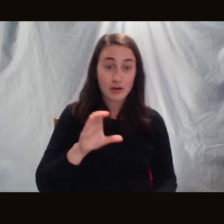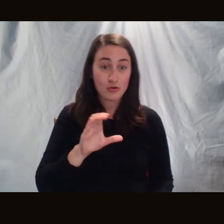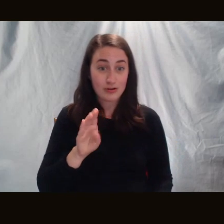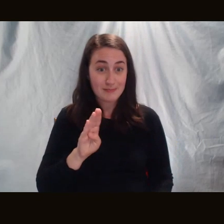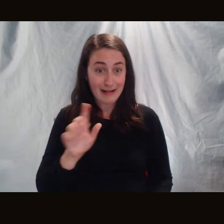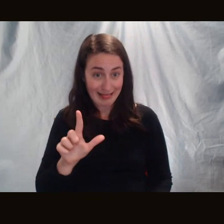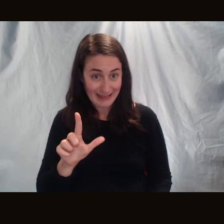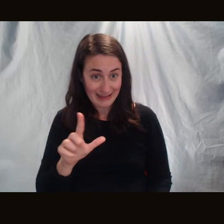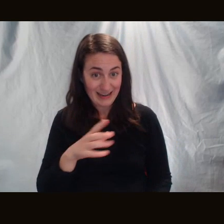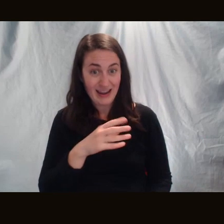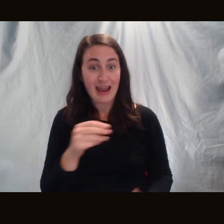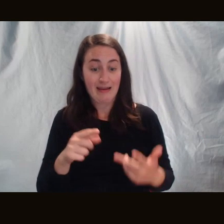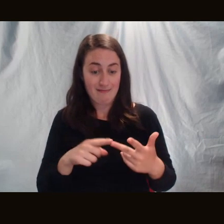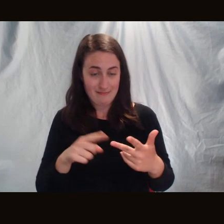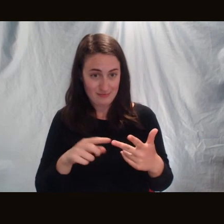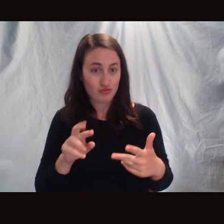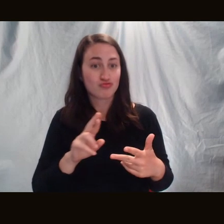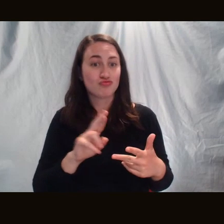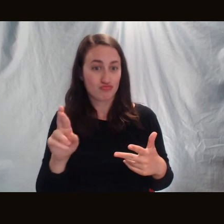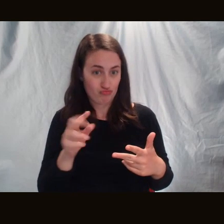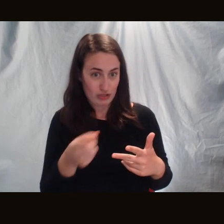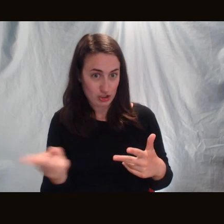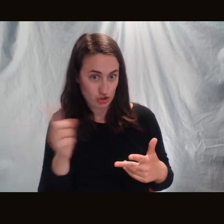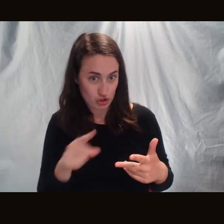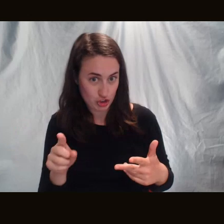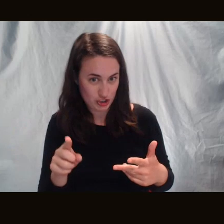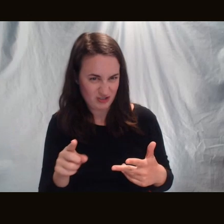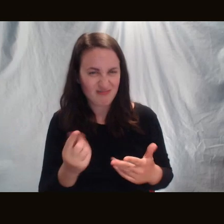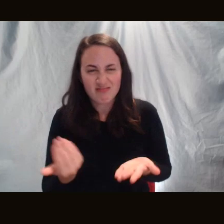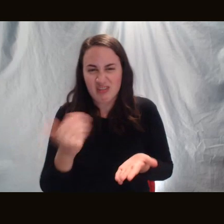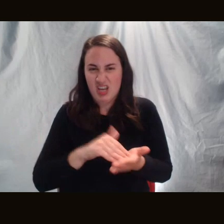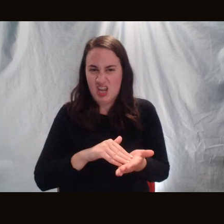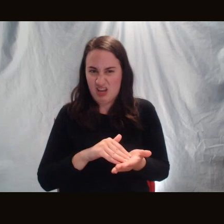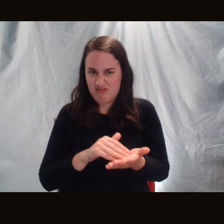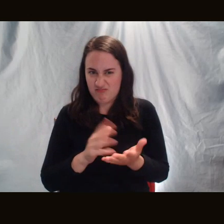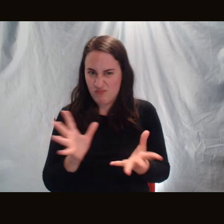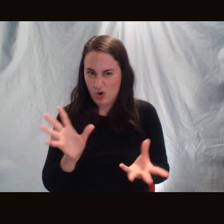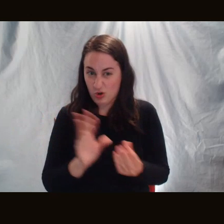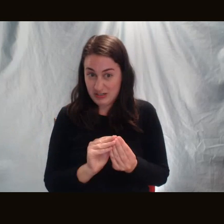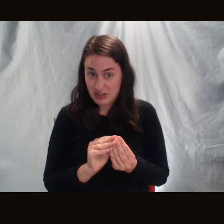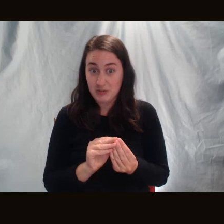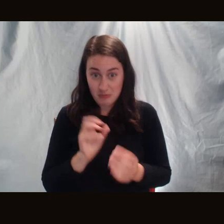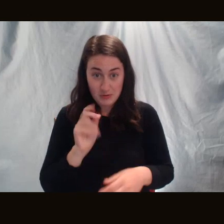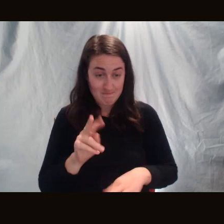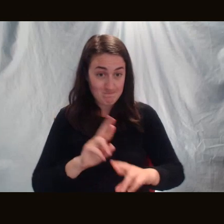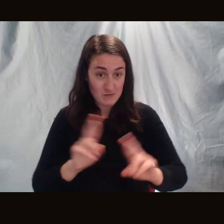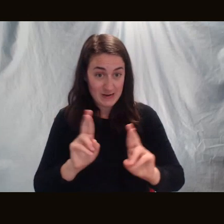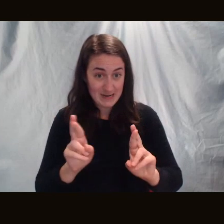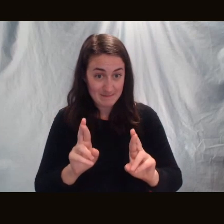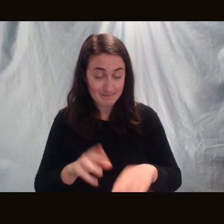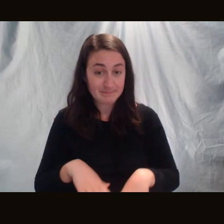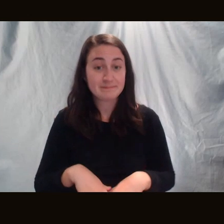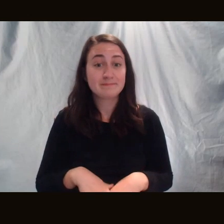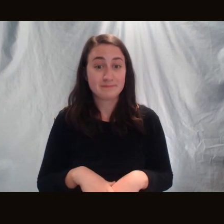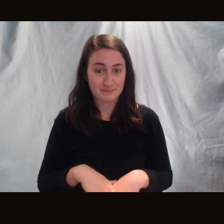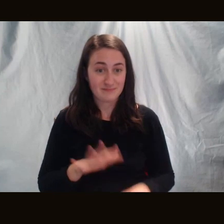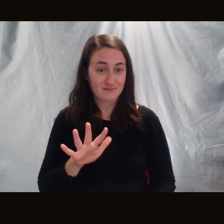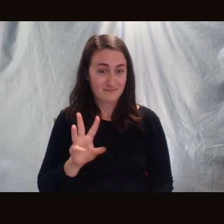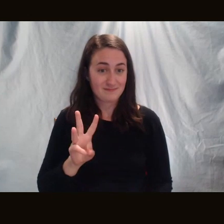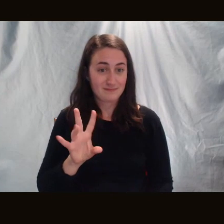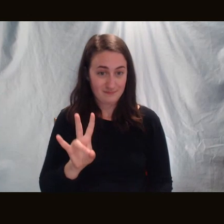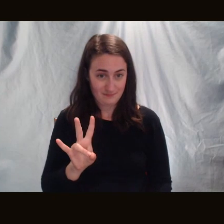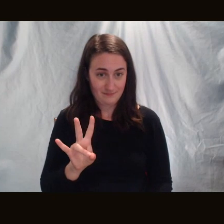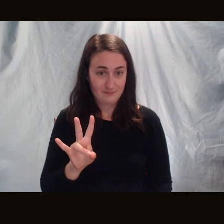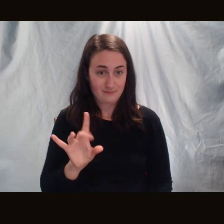lead, and the basic right turn for the follower. Let's do it once again. Let's put it together from this angle. With the timing, 5,